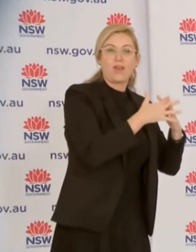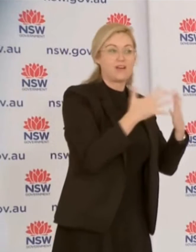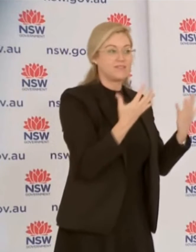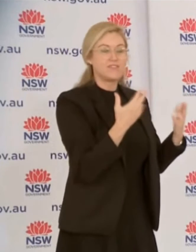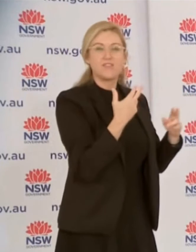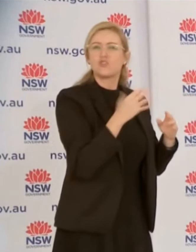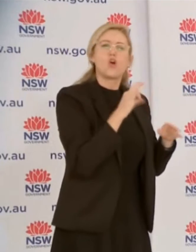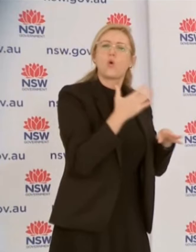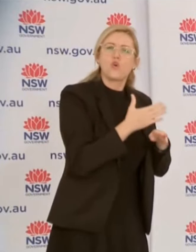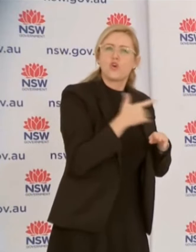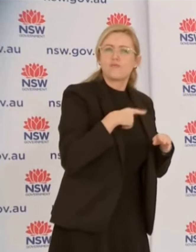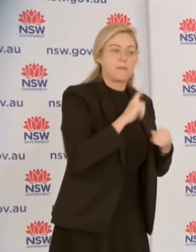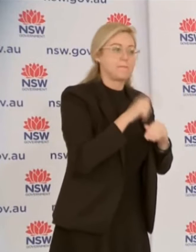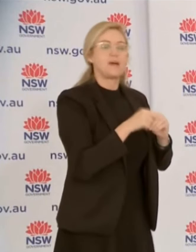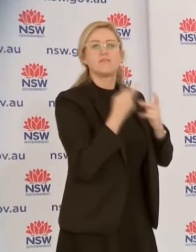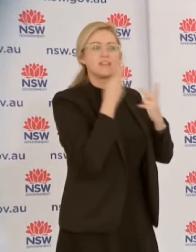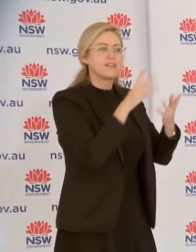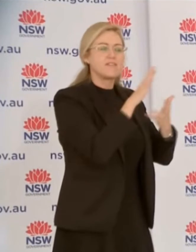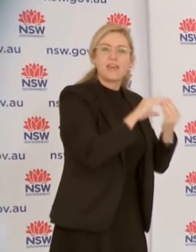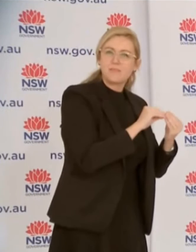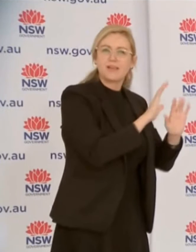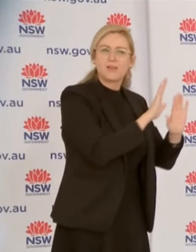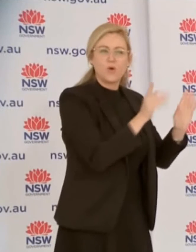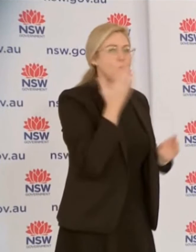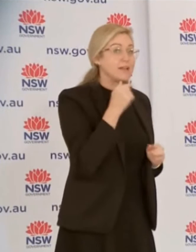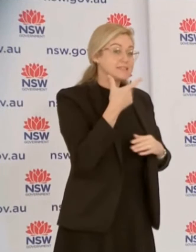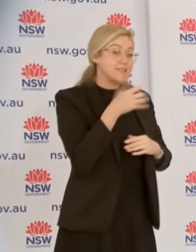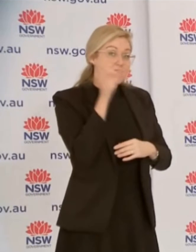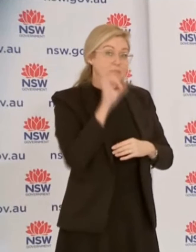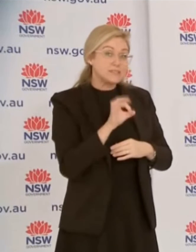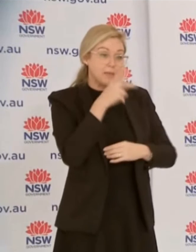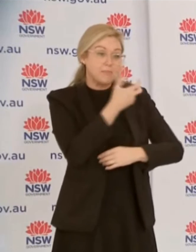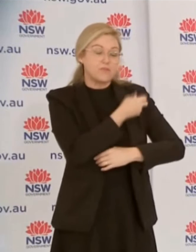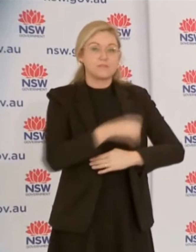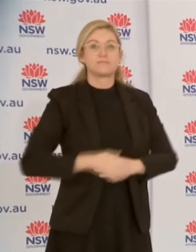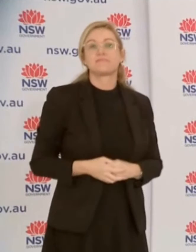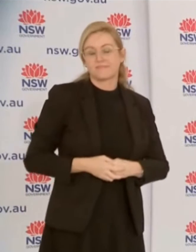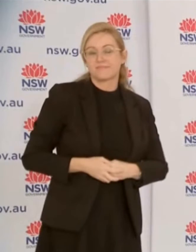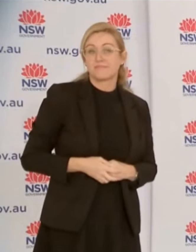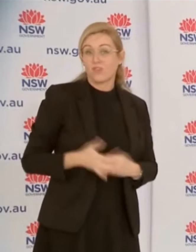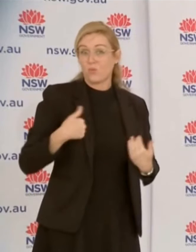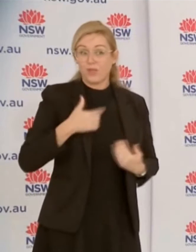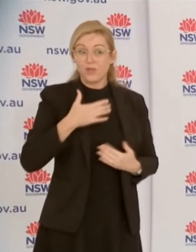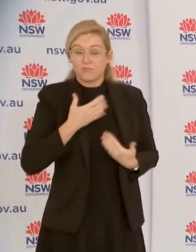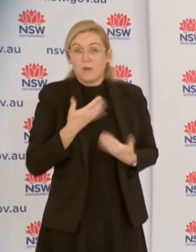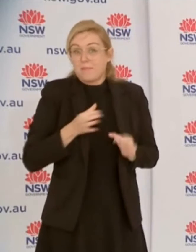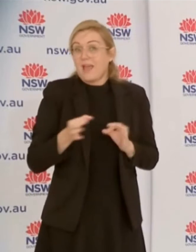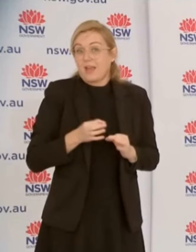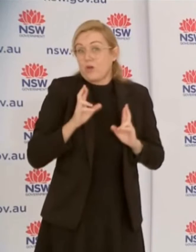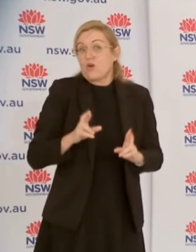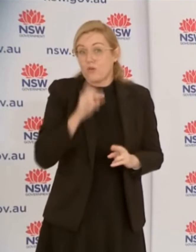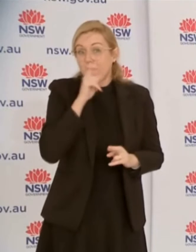that we're discussing at the moment. So we're looking at all the things that we would love people to do at 70% double dose.